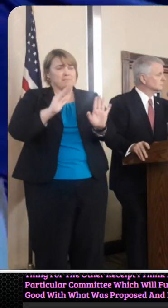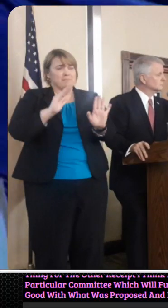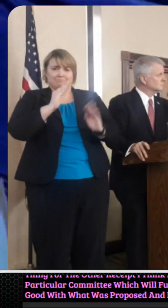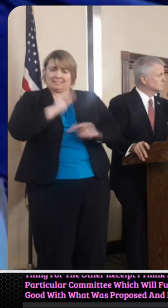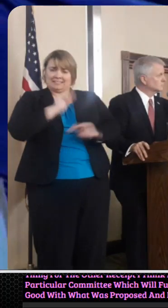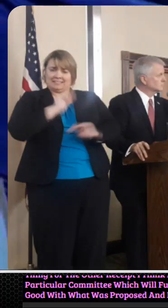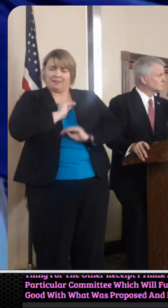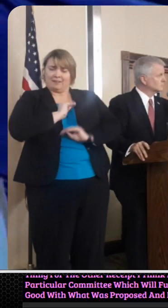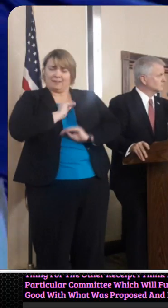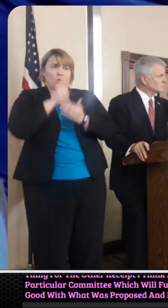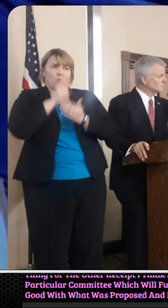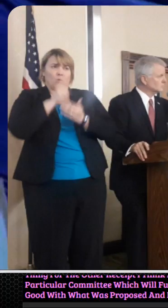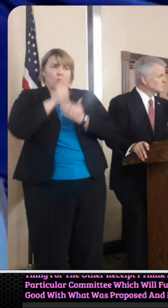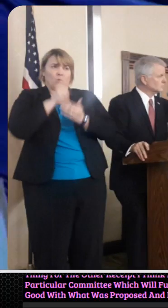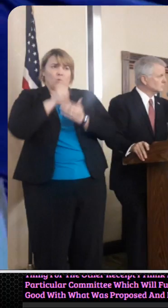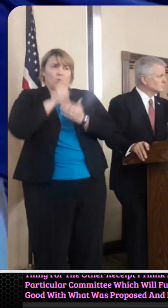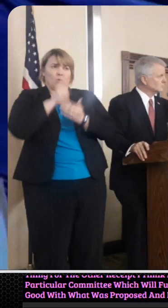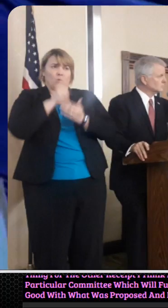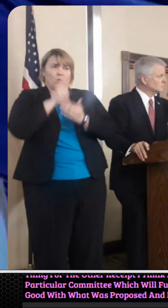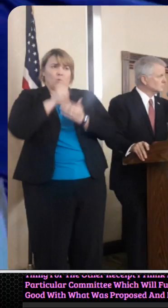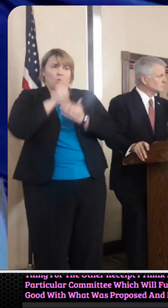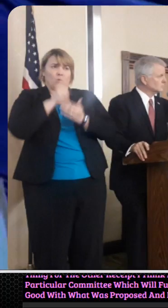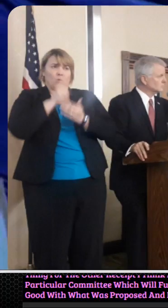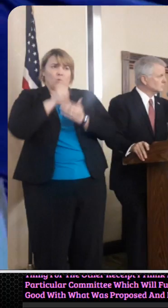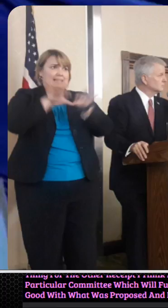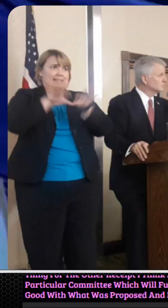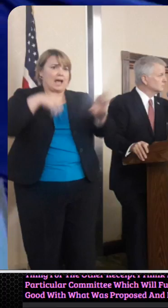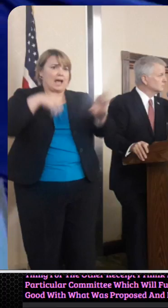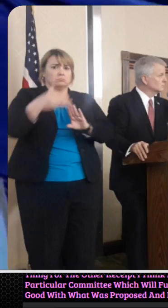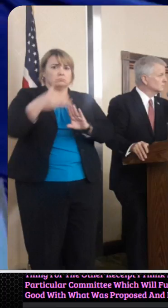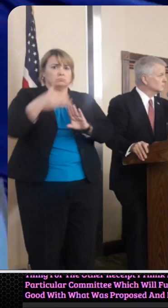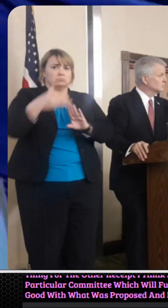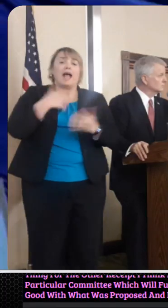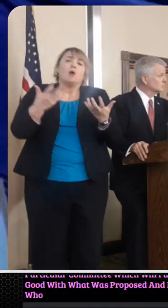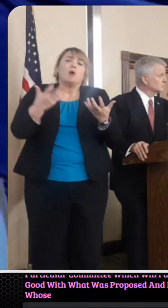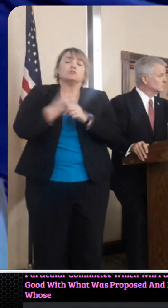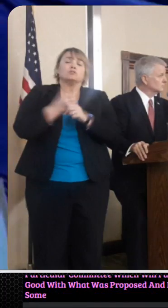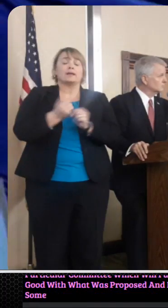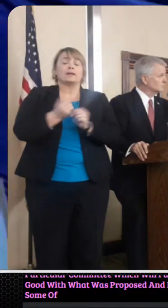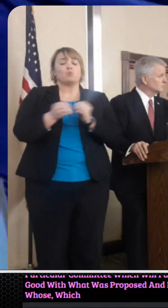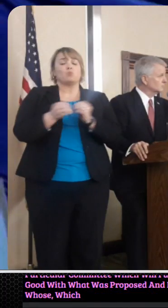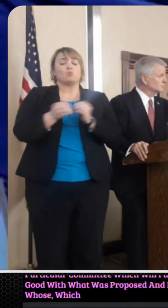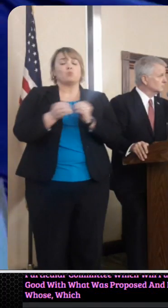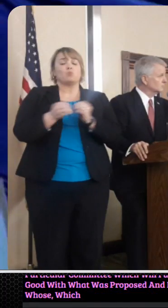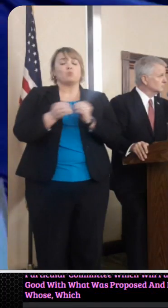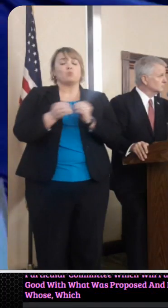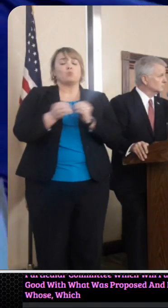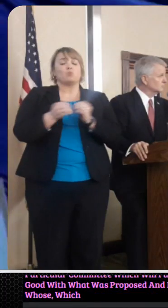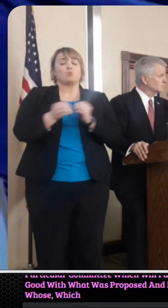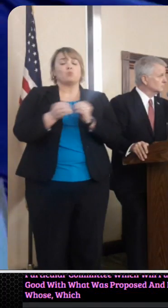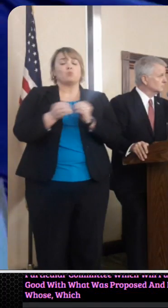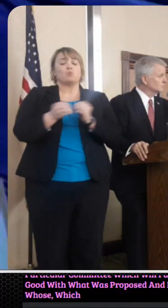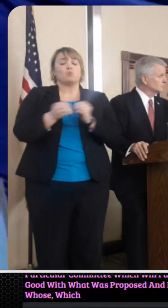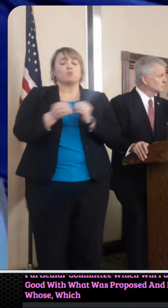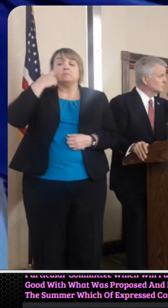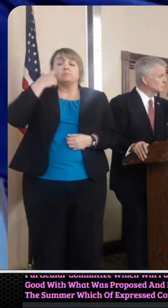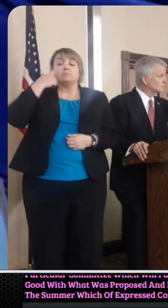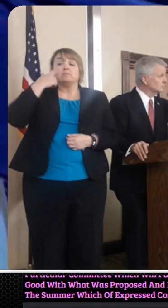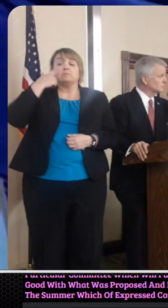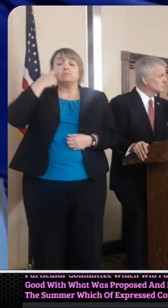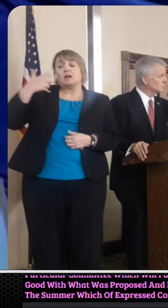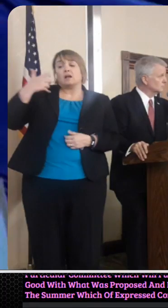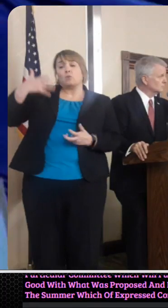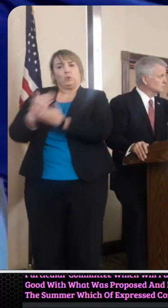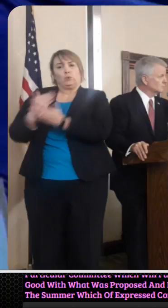it simpler was in deference to the new members, who, some of which have expressed concern that they don't know what